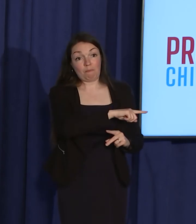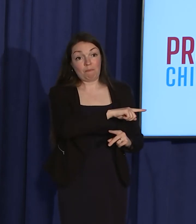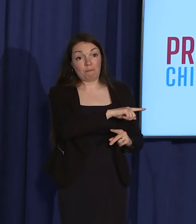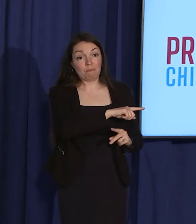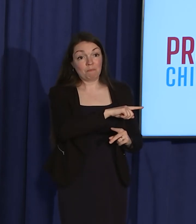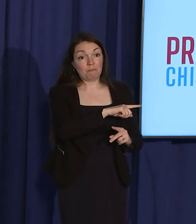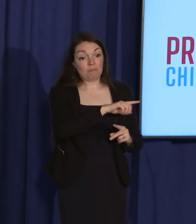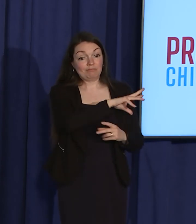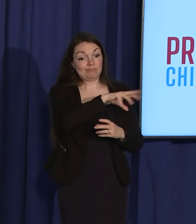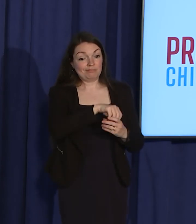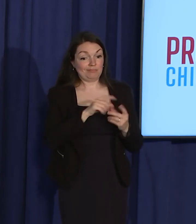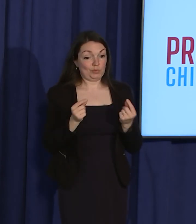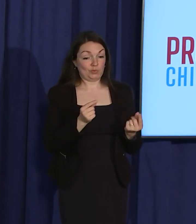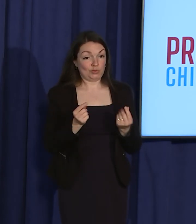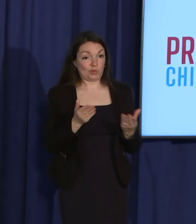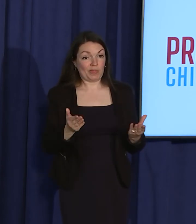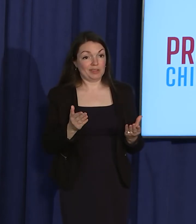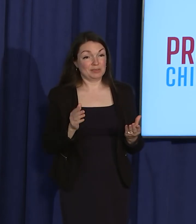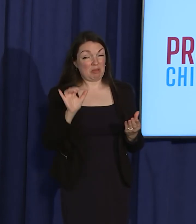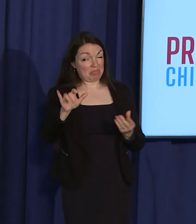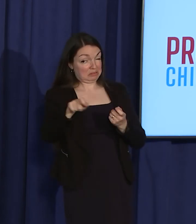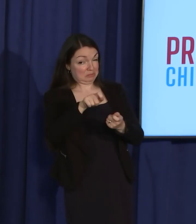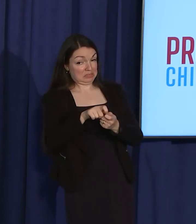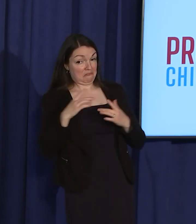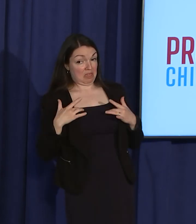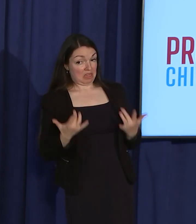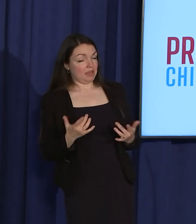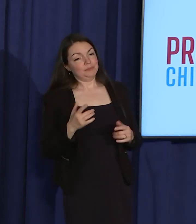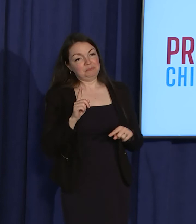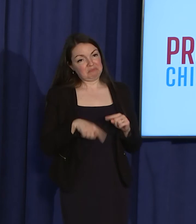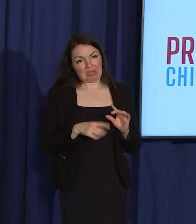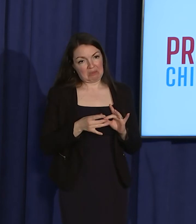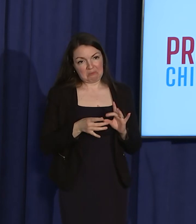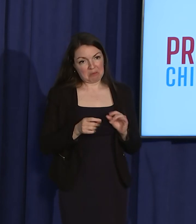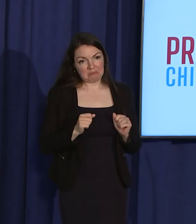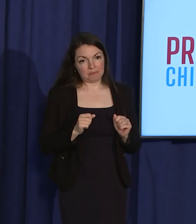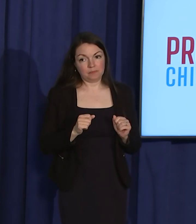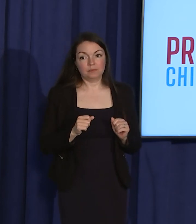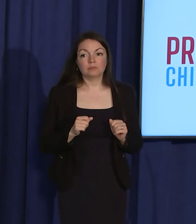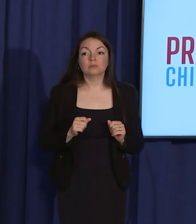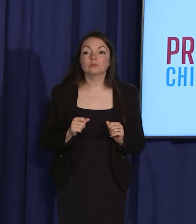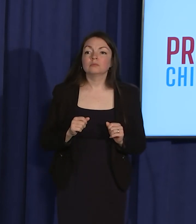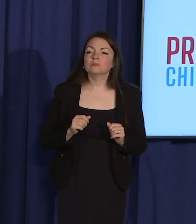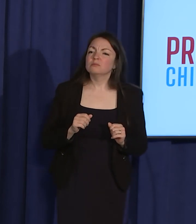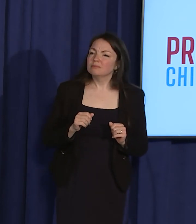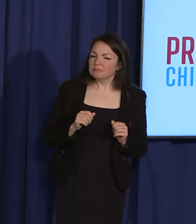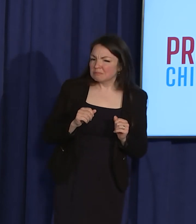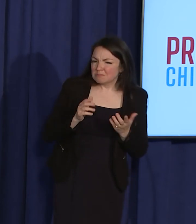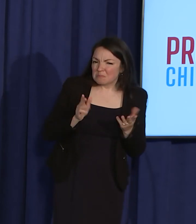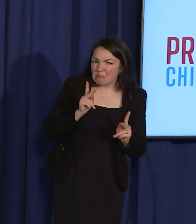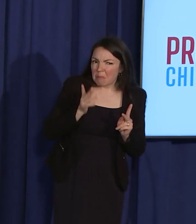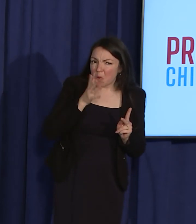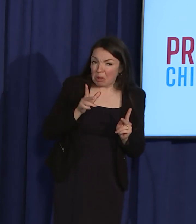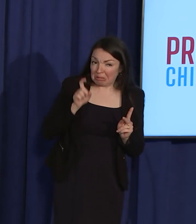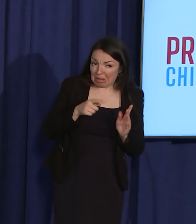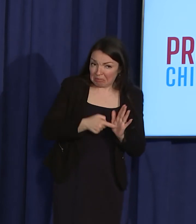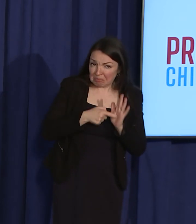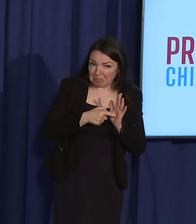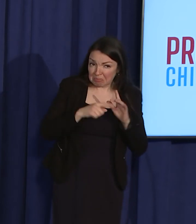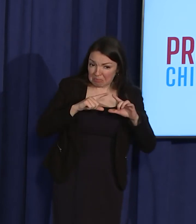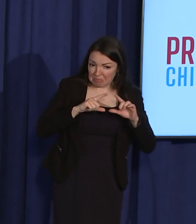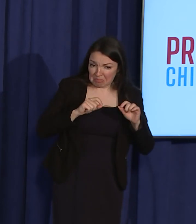do certain things, but I can't comment on that specifically. So they're going to need some kind of ID that shows, how are you going to prove